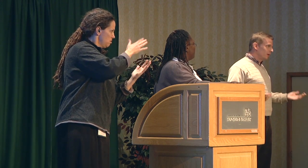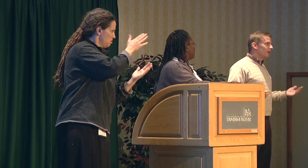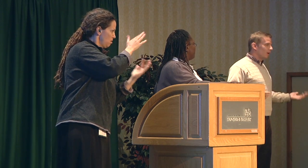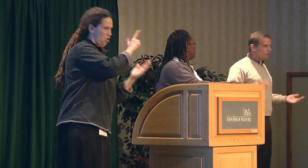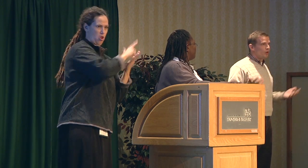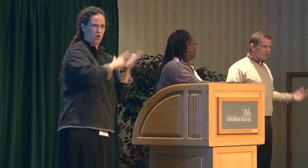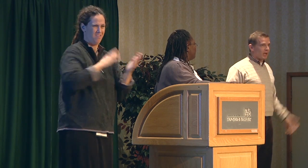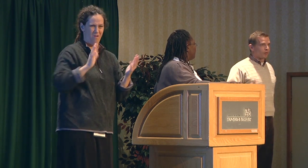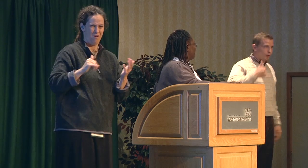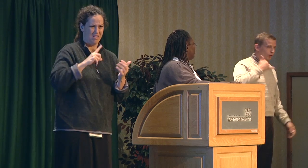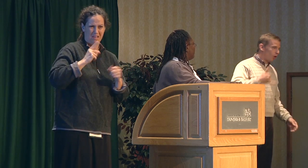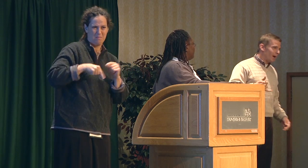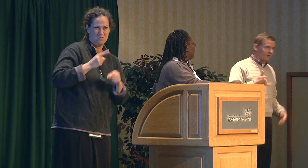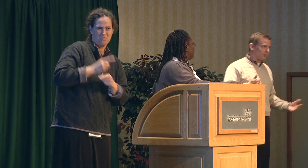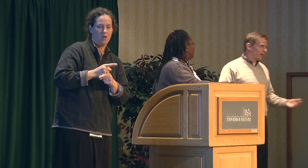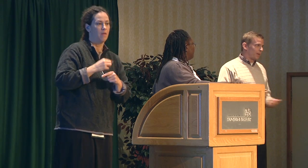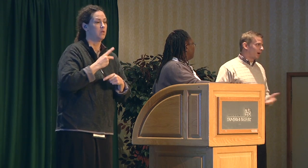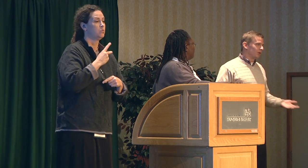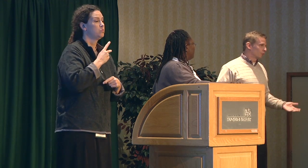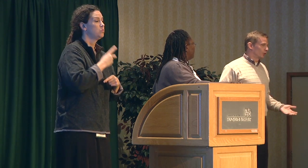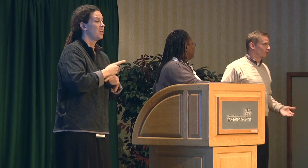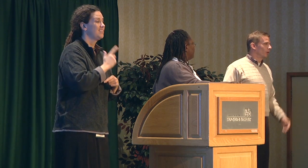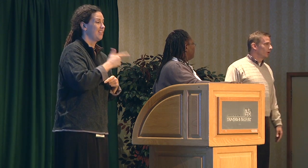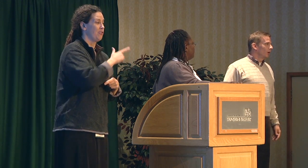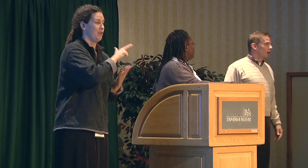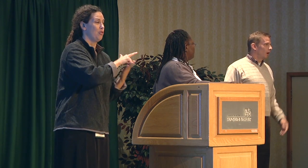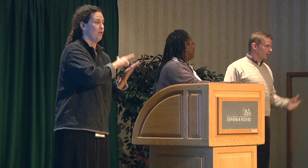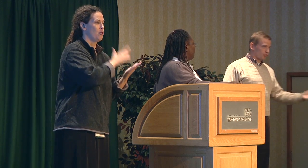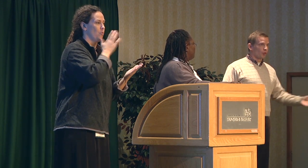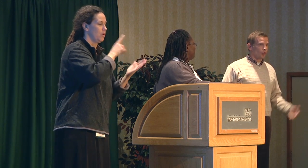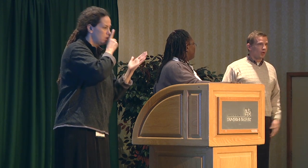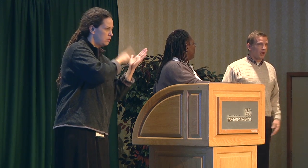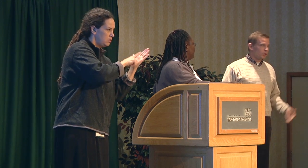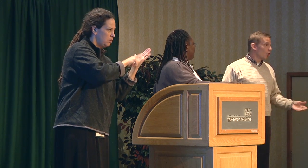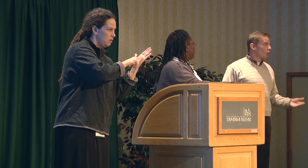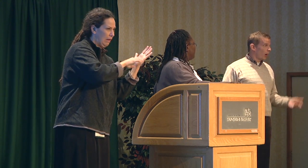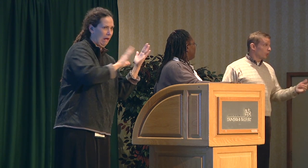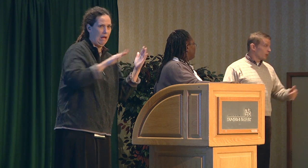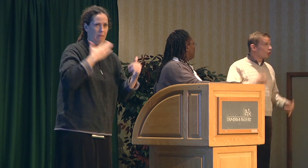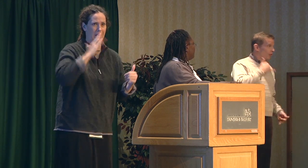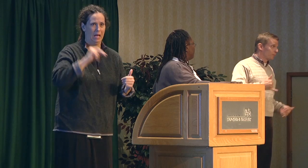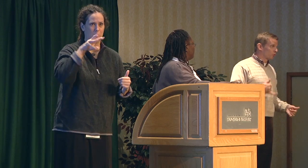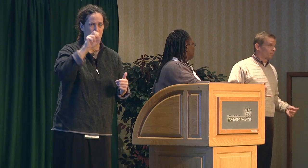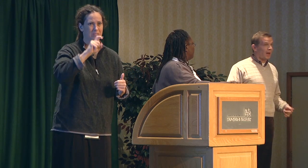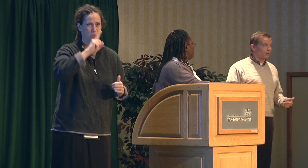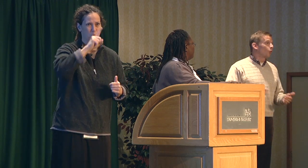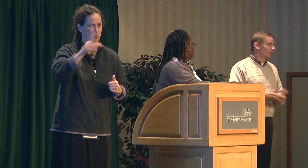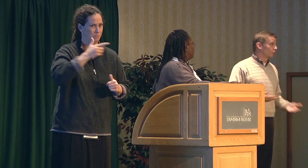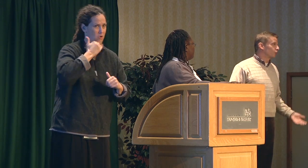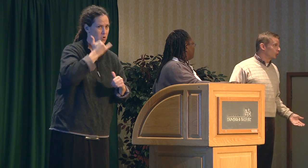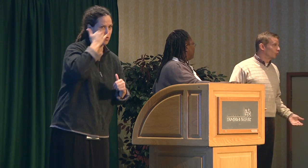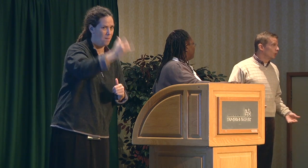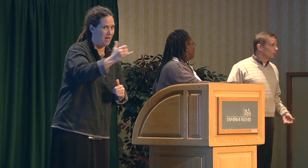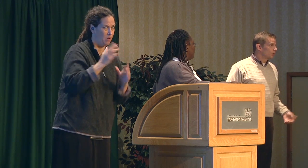then 2 days later, the lawyer will call back and say, man, I got bad news for you. It's true. And you know, you better call that person back and